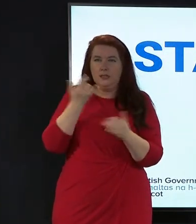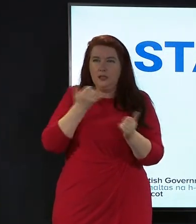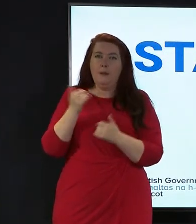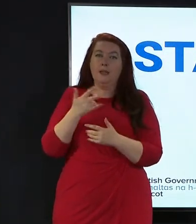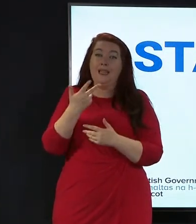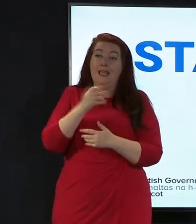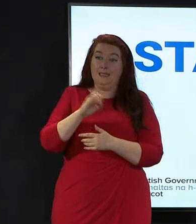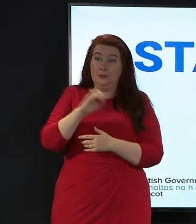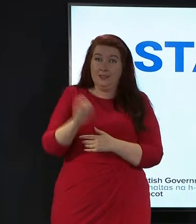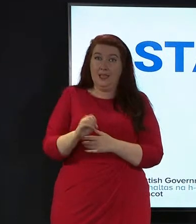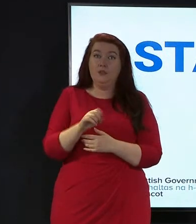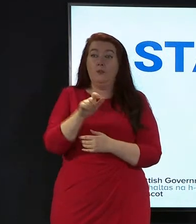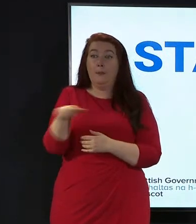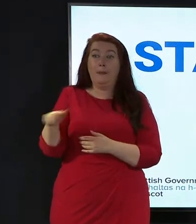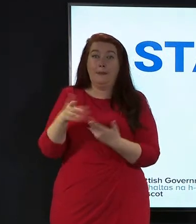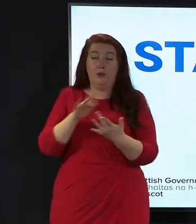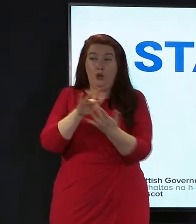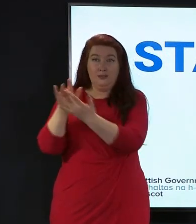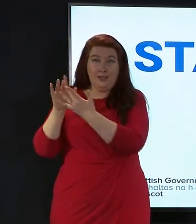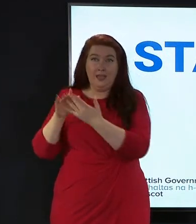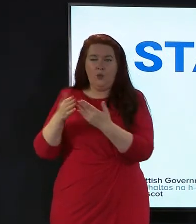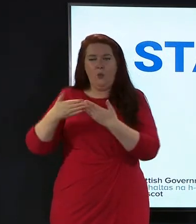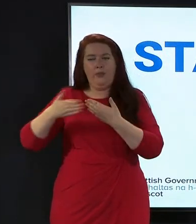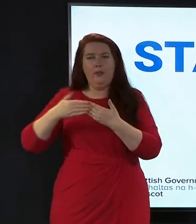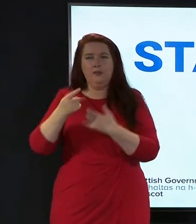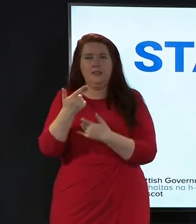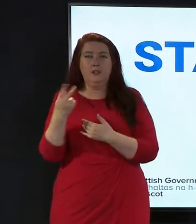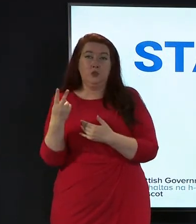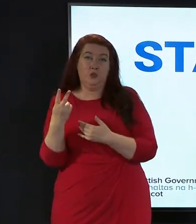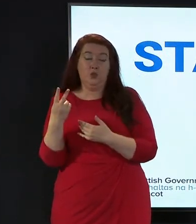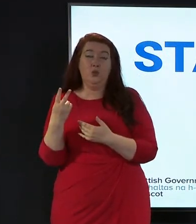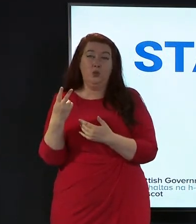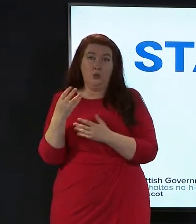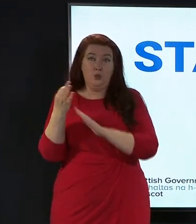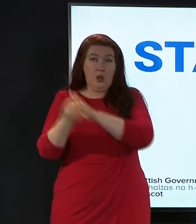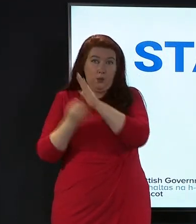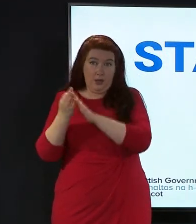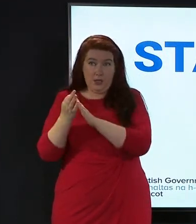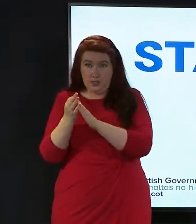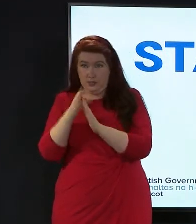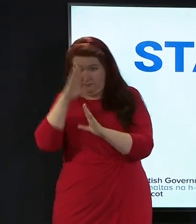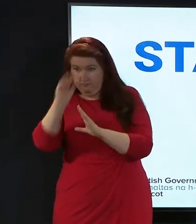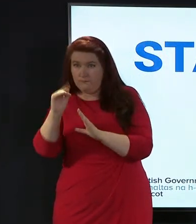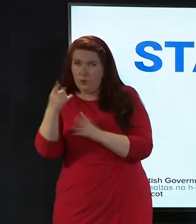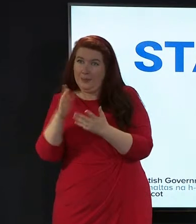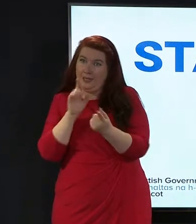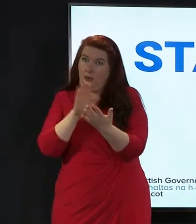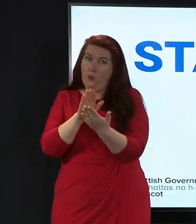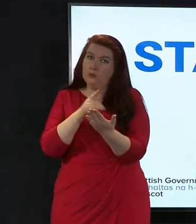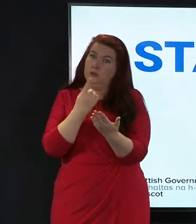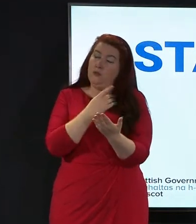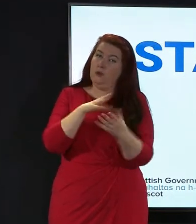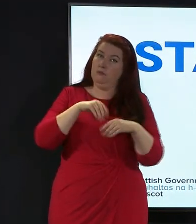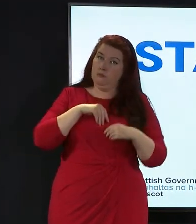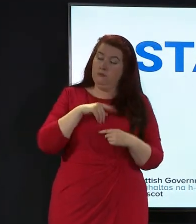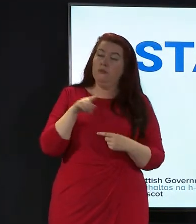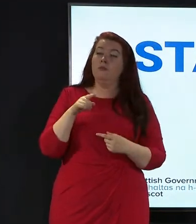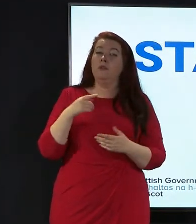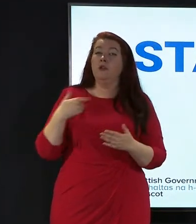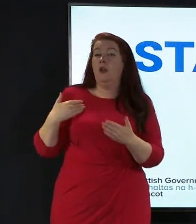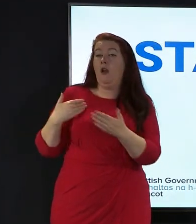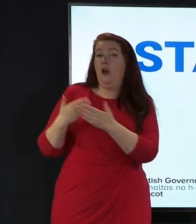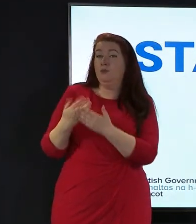exactly the same, but against that 80% target, up the week up to 20th of June, the performance for Test and